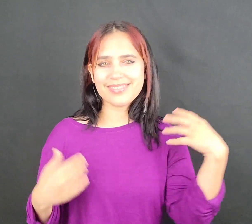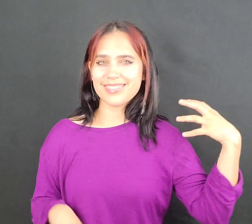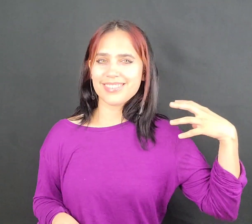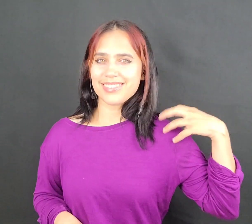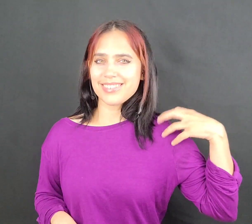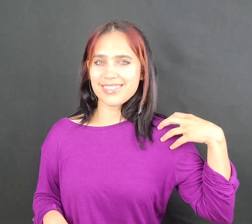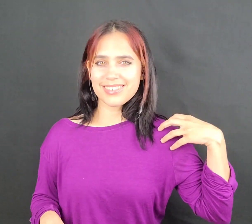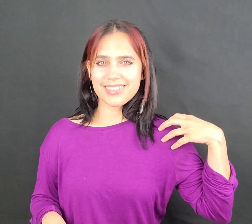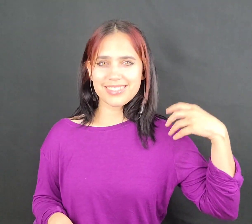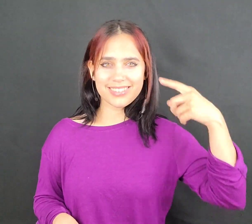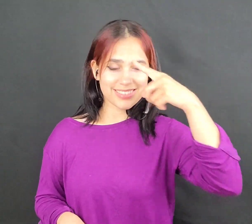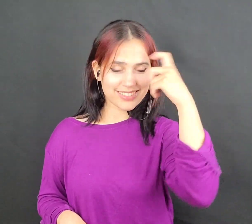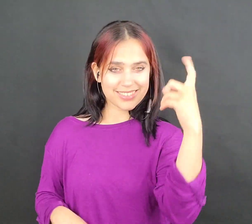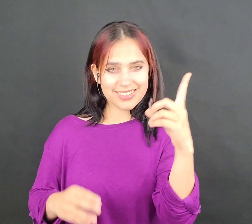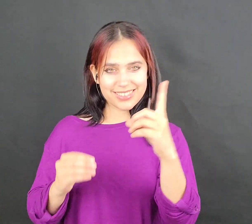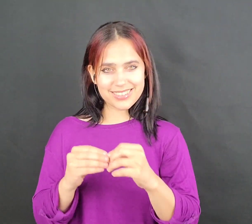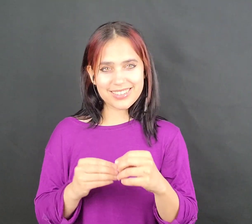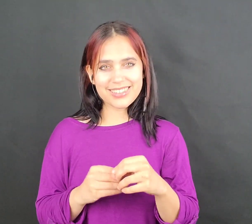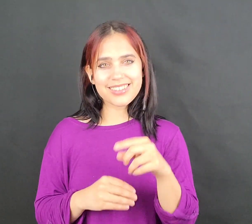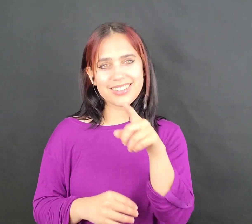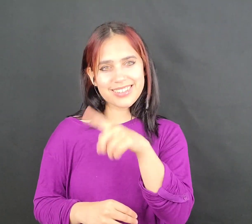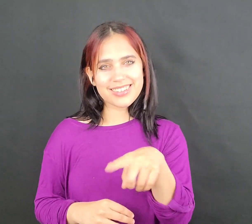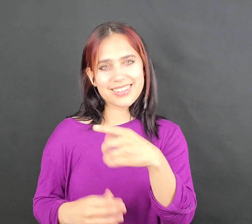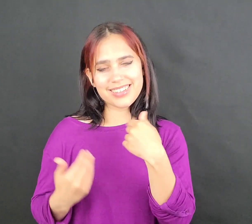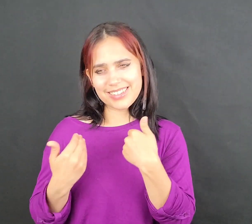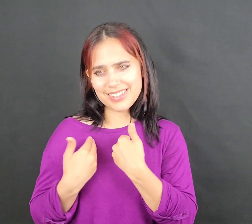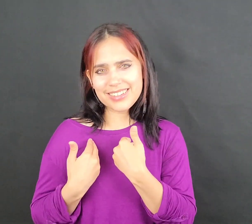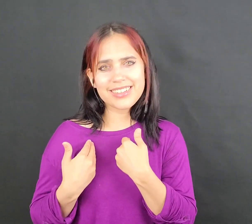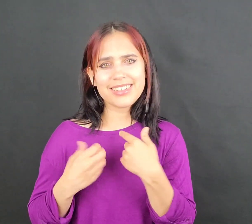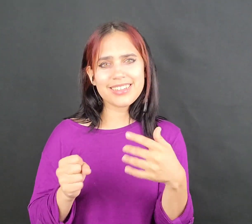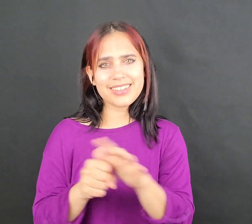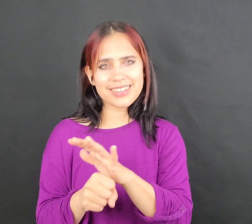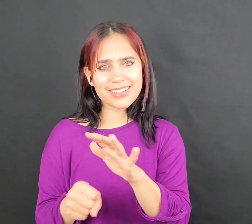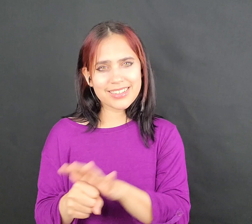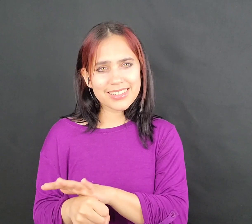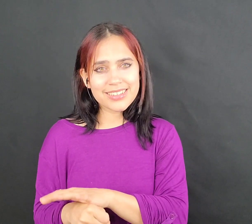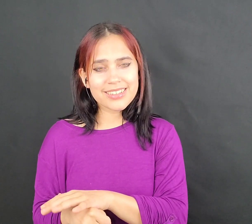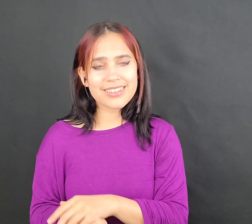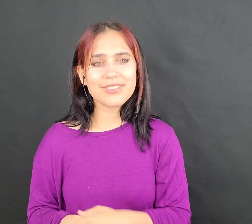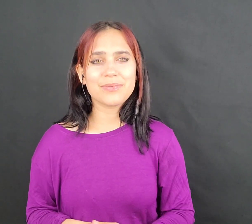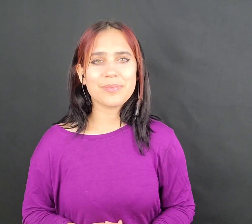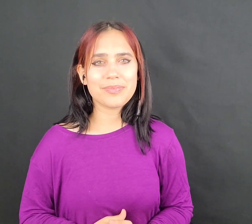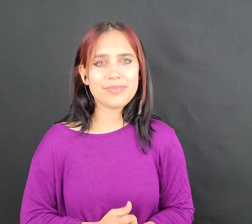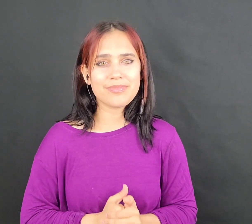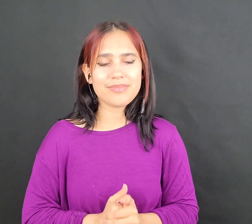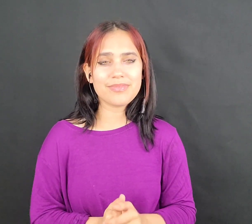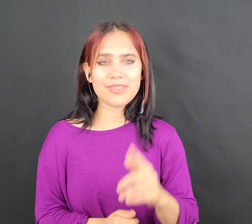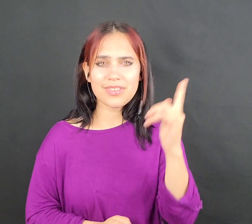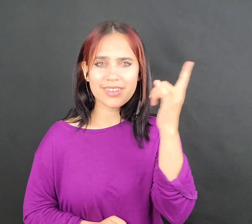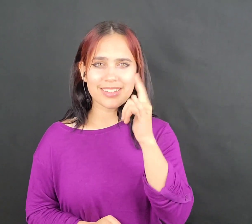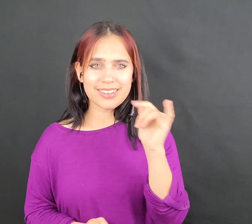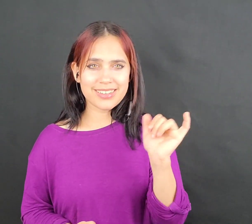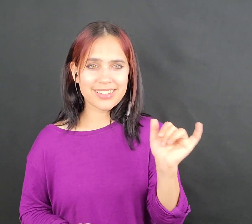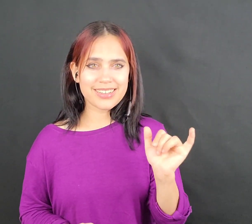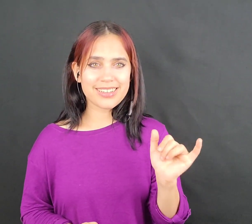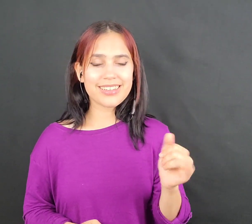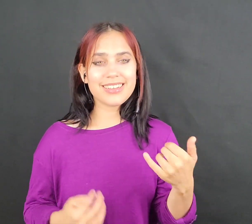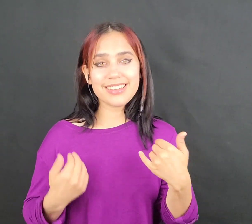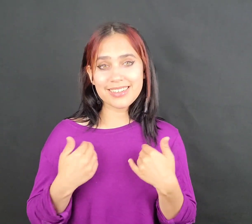Helictites. Helictites are found in limestone caves. A helictite is a straw stalactite that changes its axis from